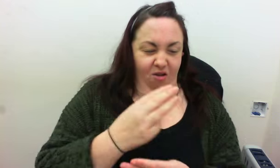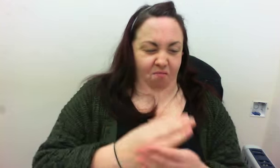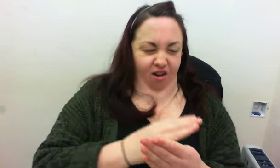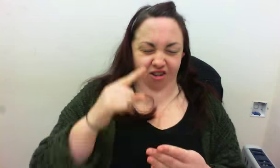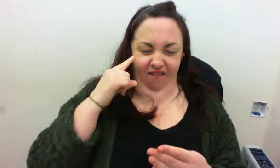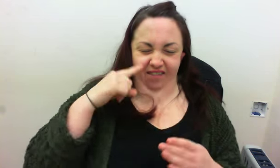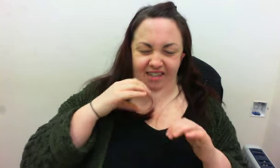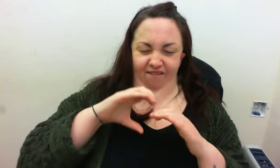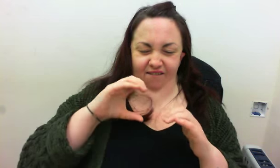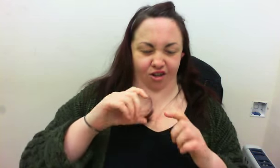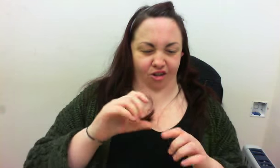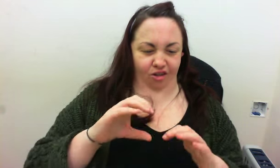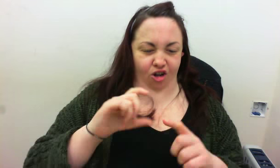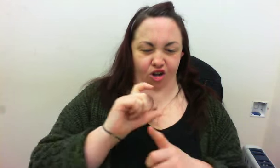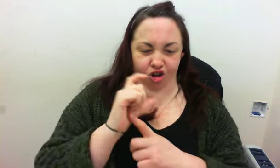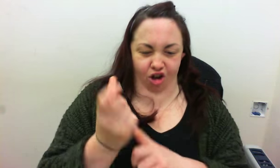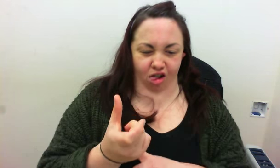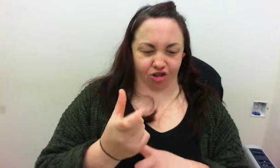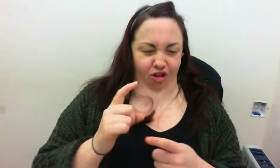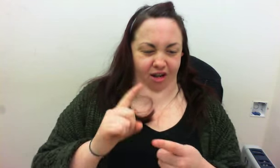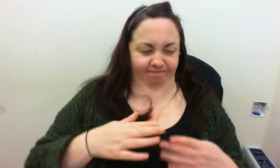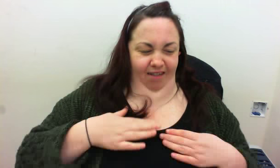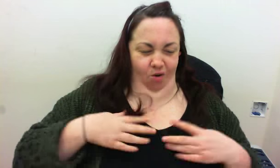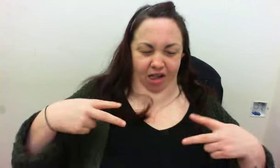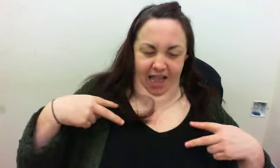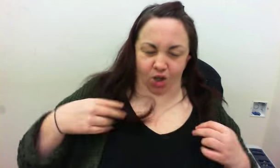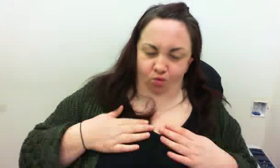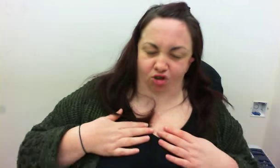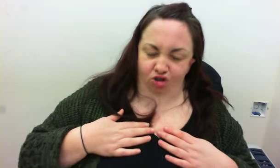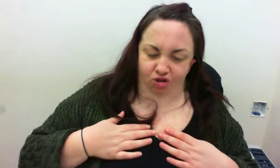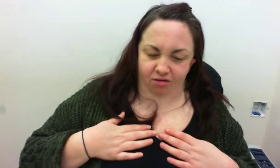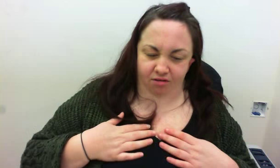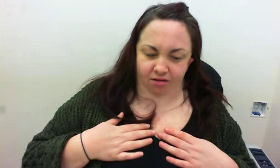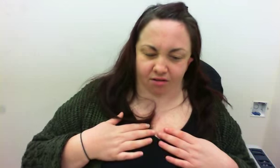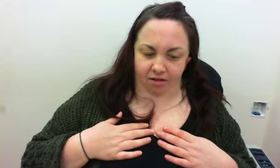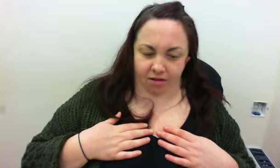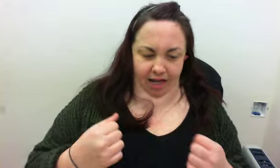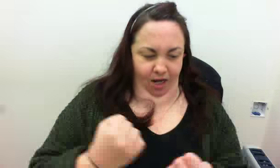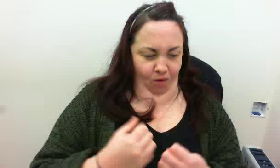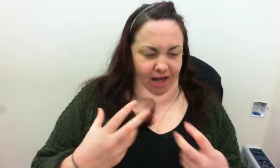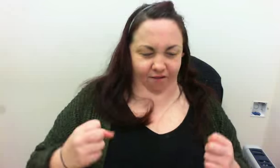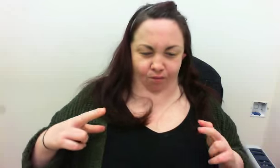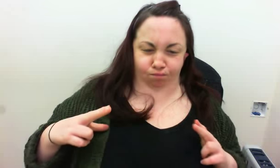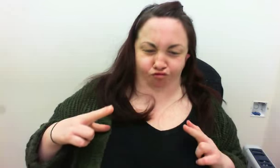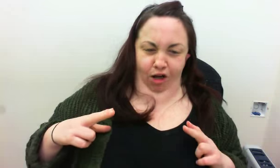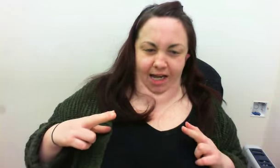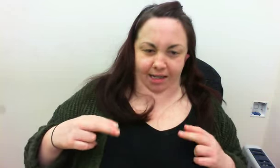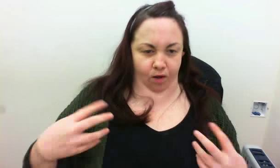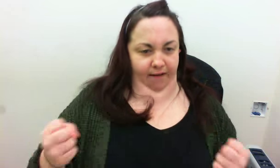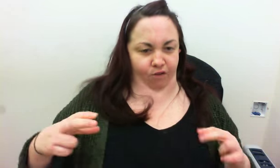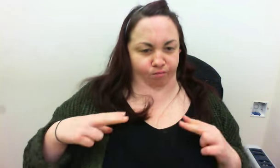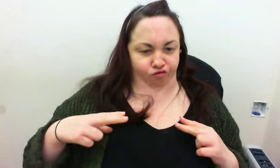Irish Sign Language being the language. And there's a sense of pride in what we do.